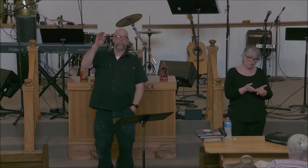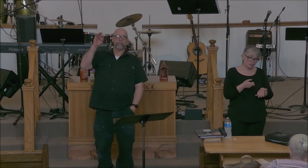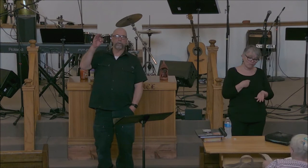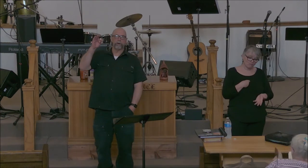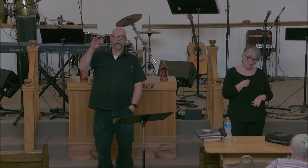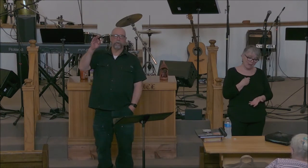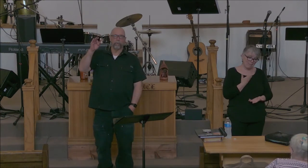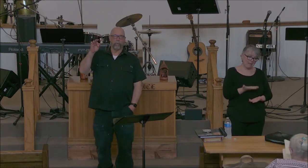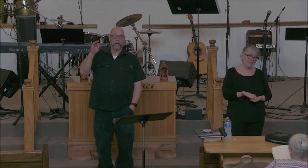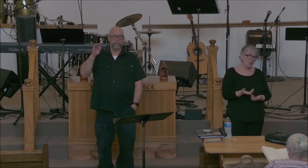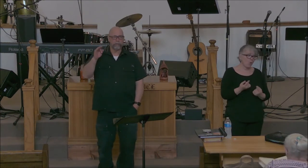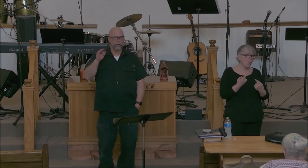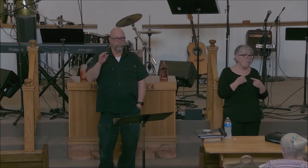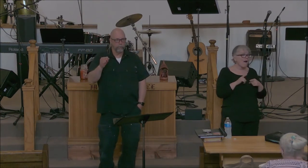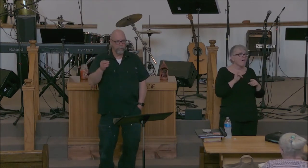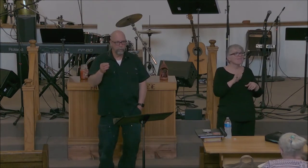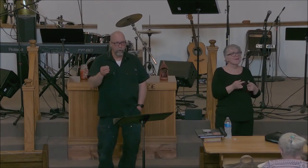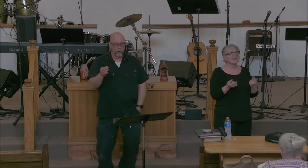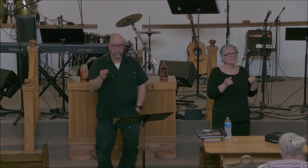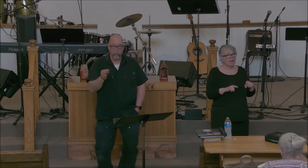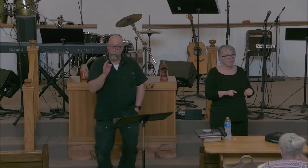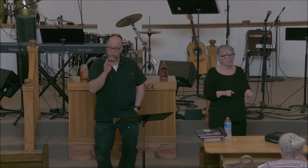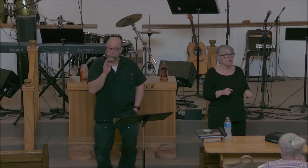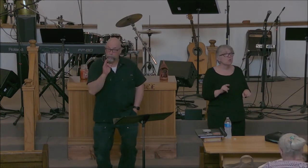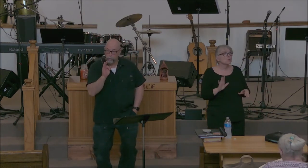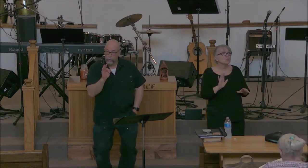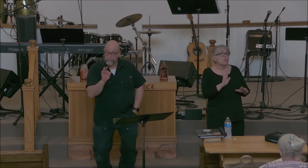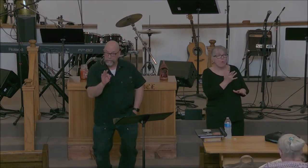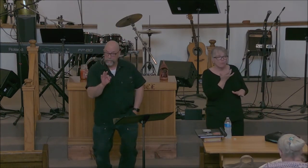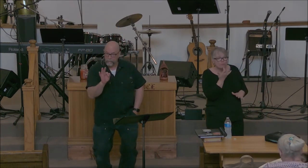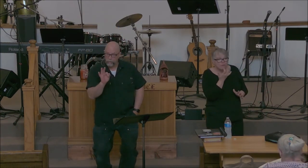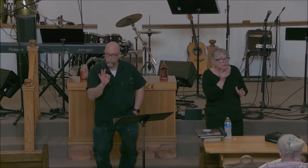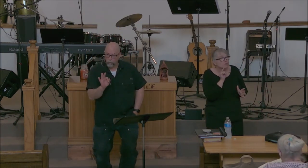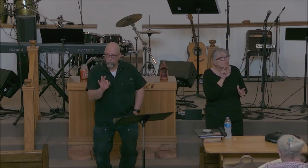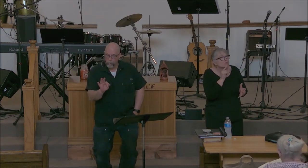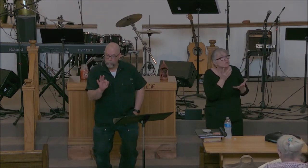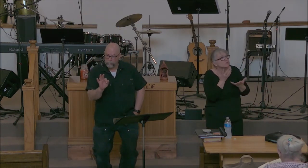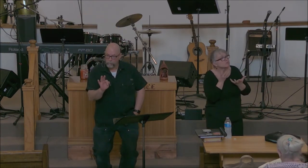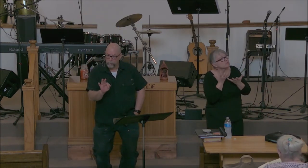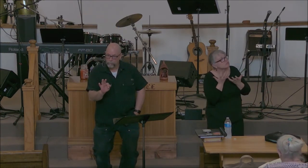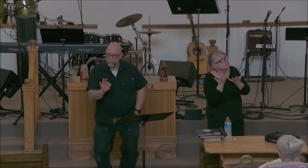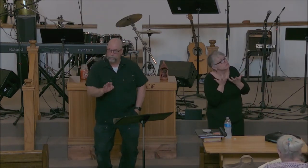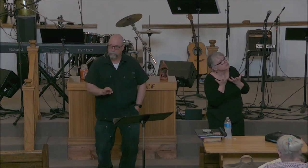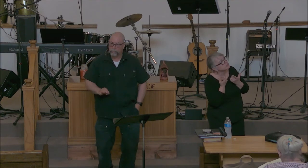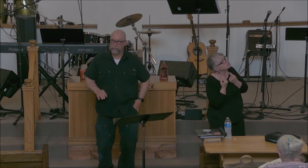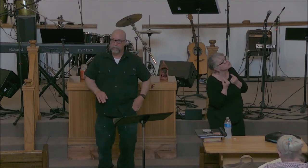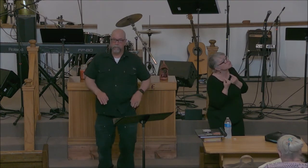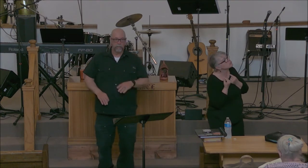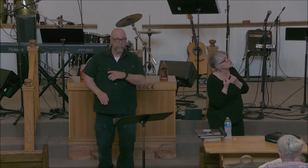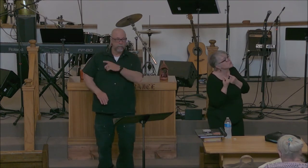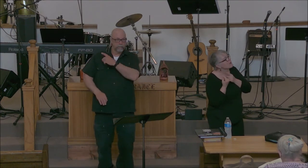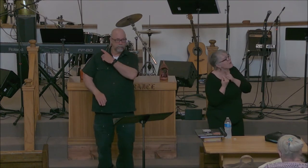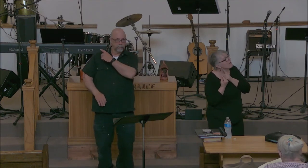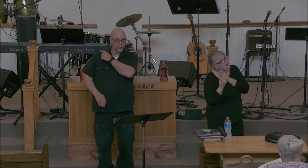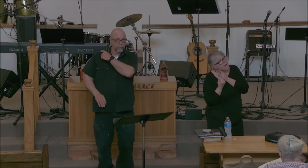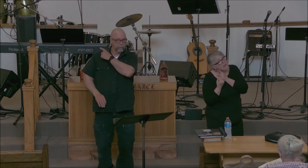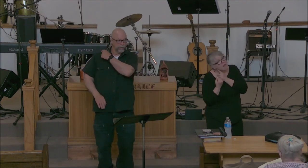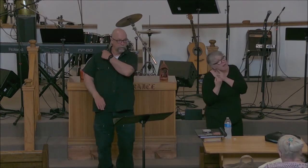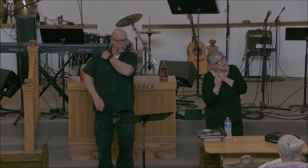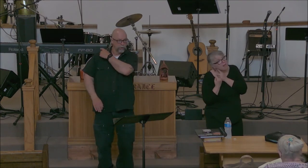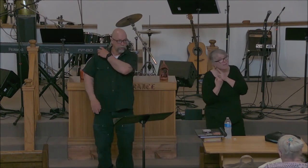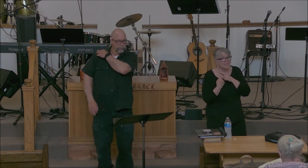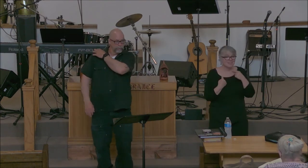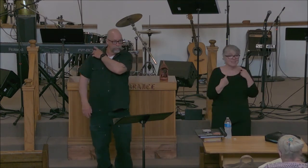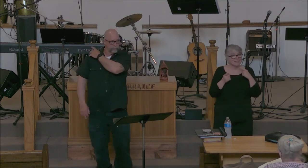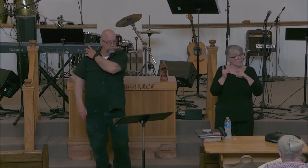When that's going on, what do you really want to, what do you really want to do? This little one over